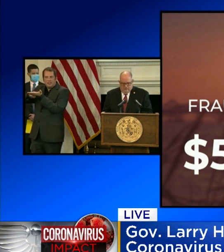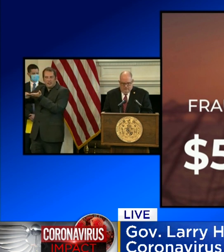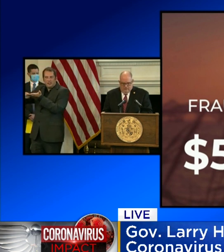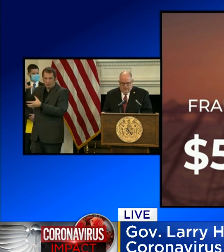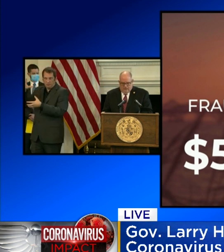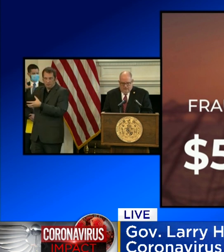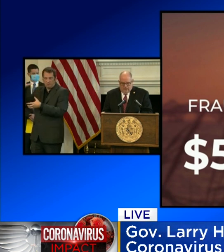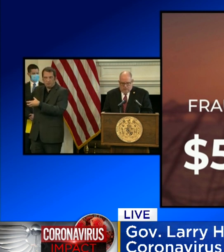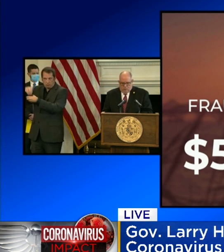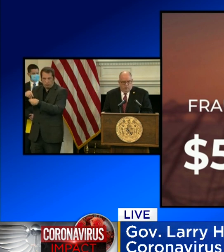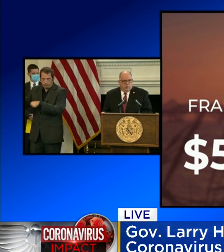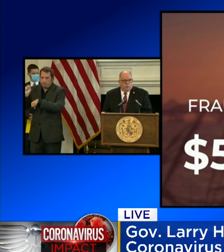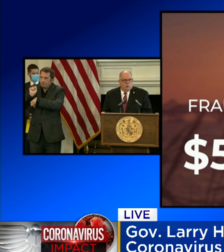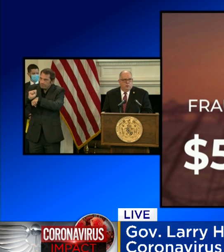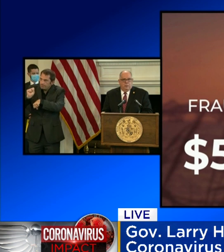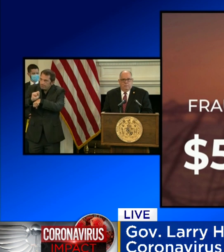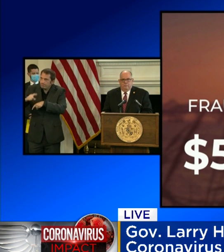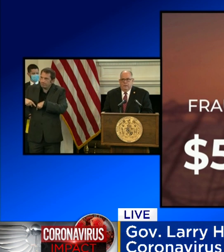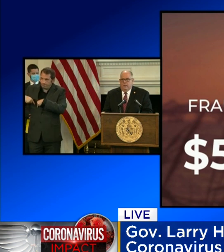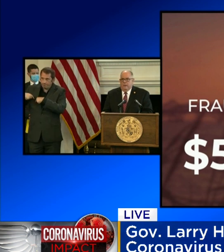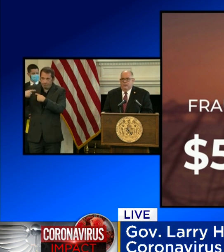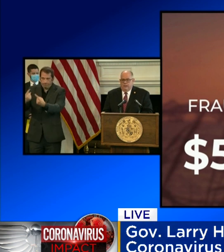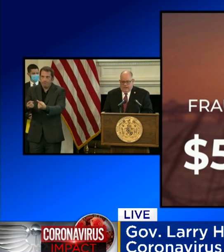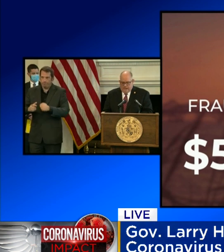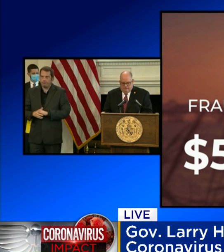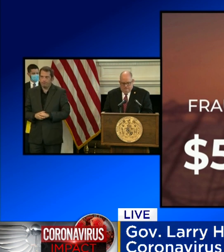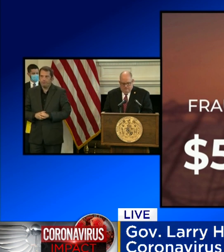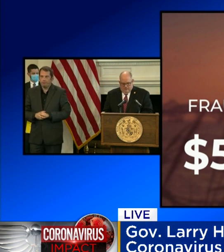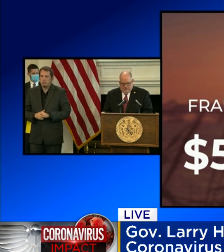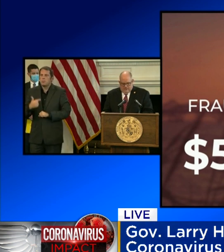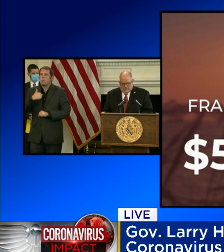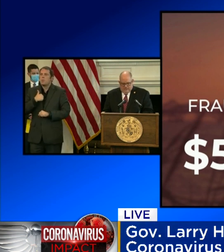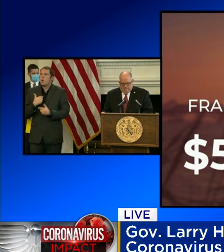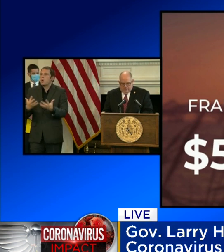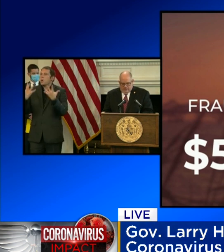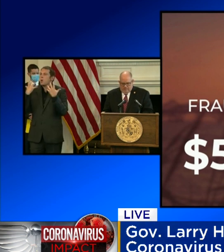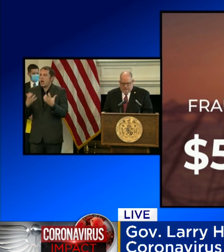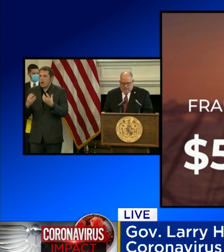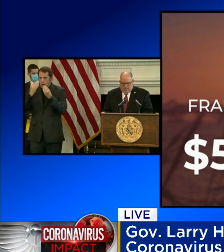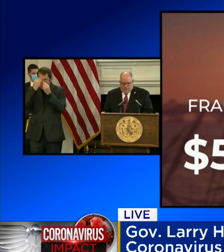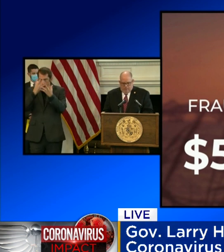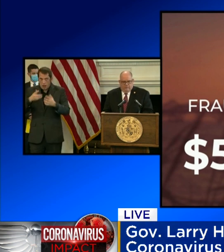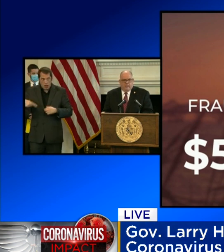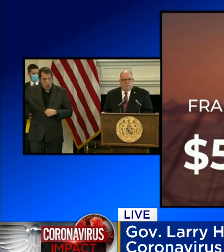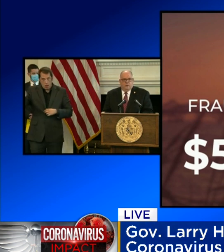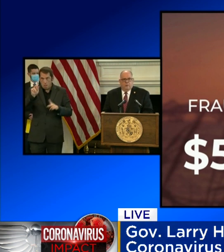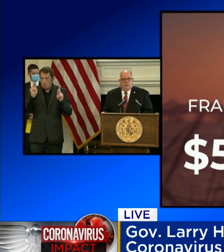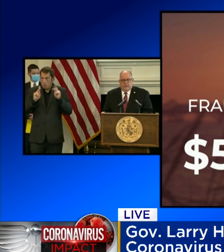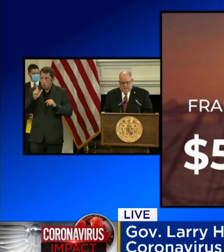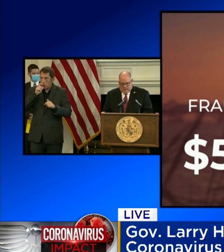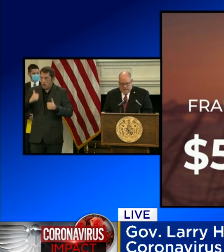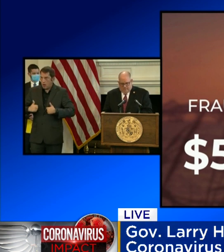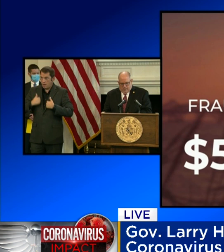also want to assure the people of Maryland that the state of Maryland Department of Labor has not